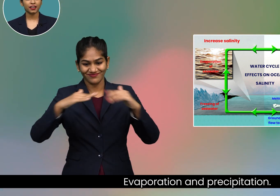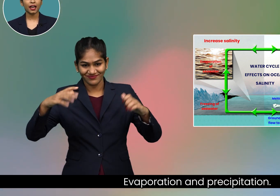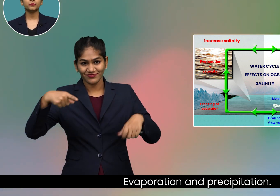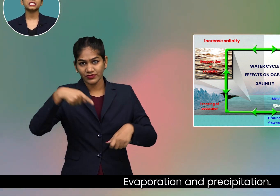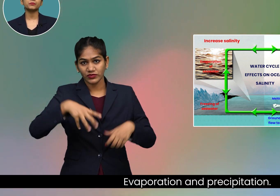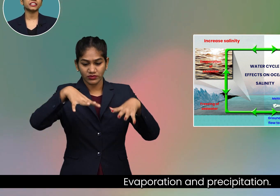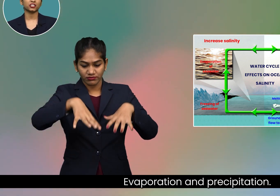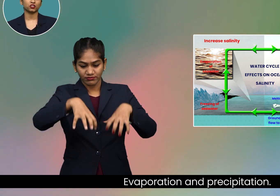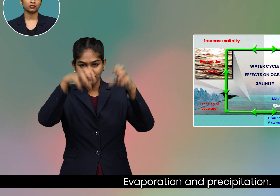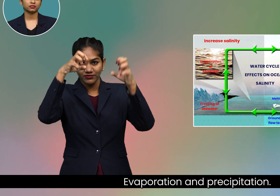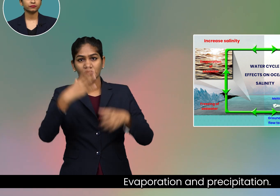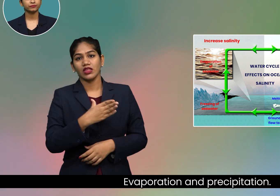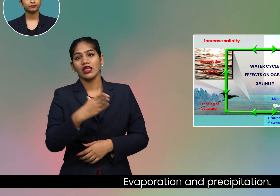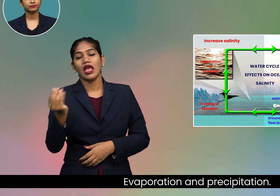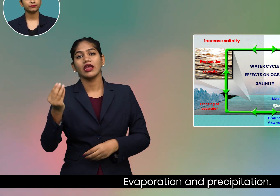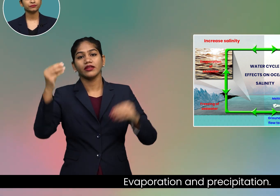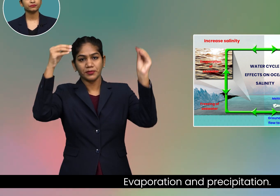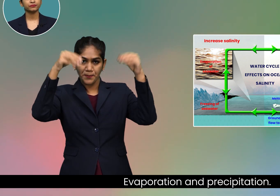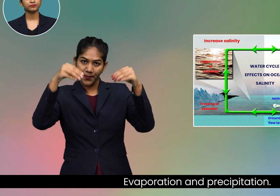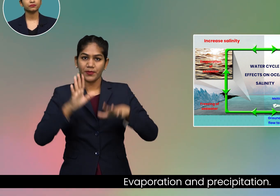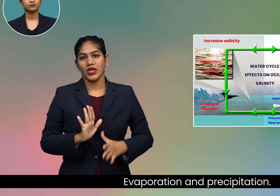Evaporation and precipitation.